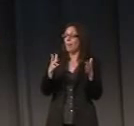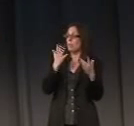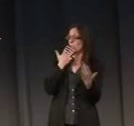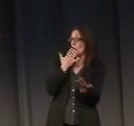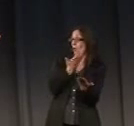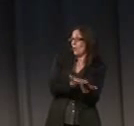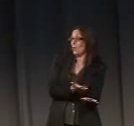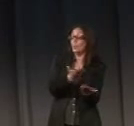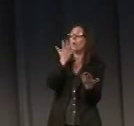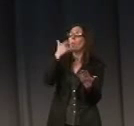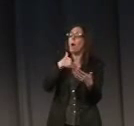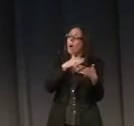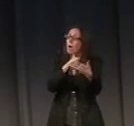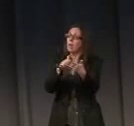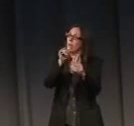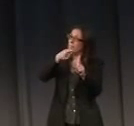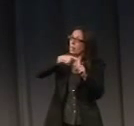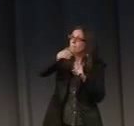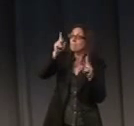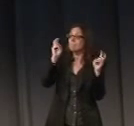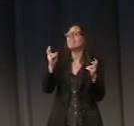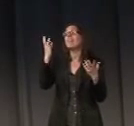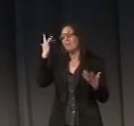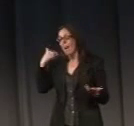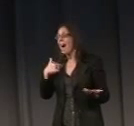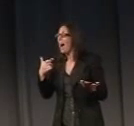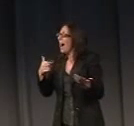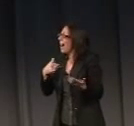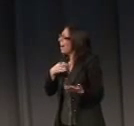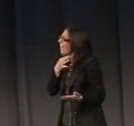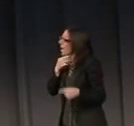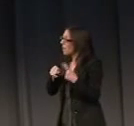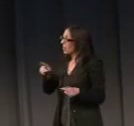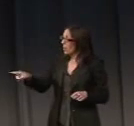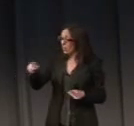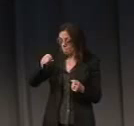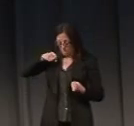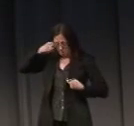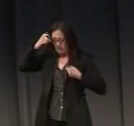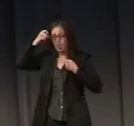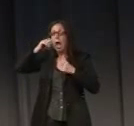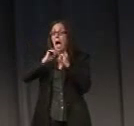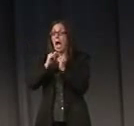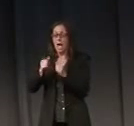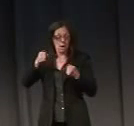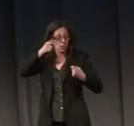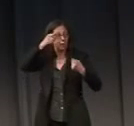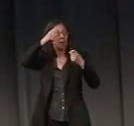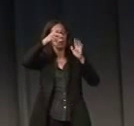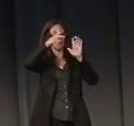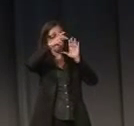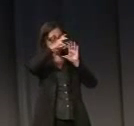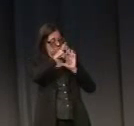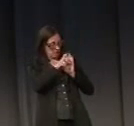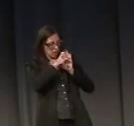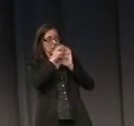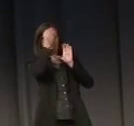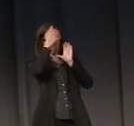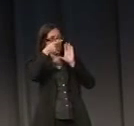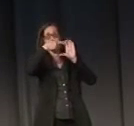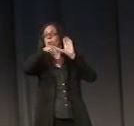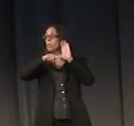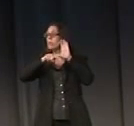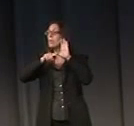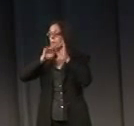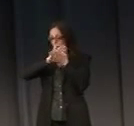you transform these peripheral, underdetermined signals into something of behavioral relevance. OK, so today I'd like to